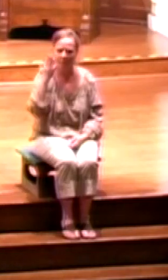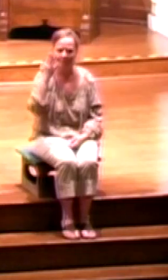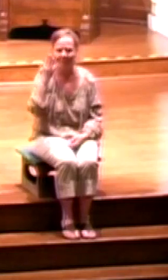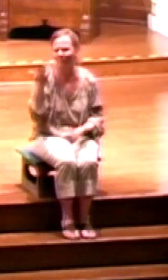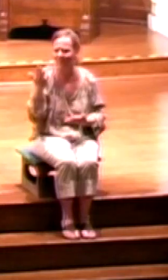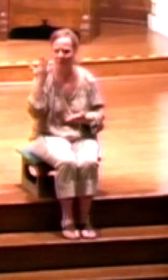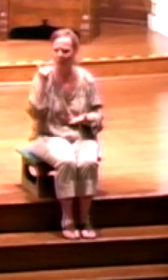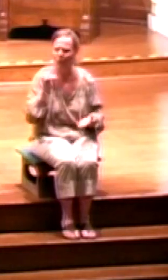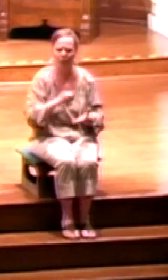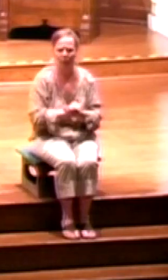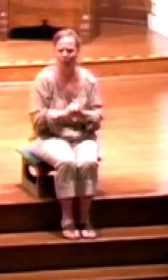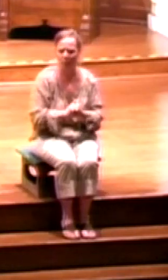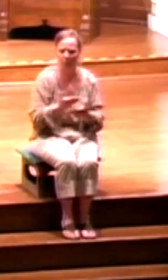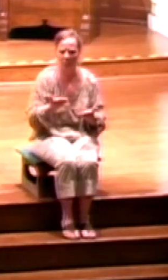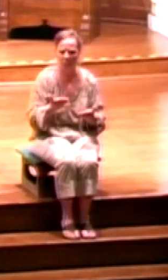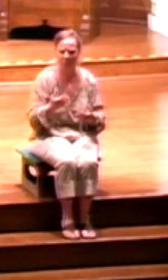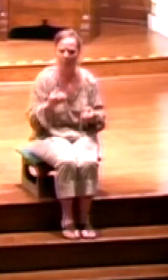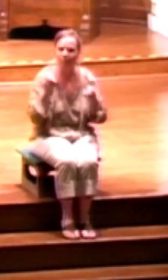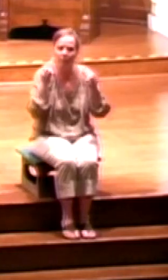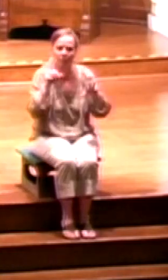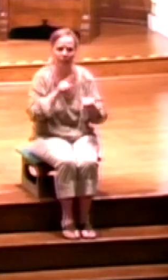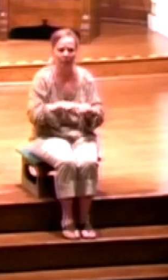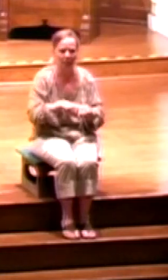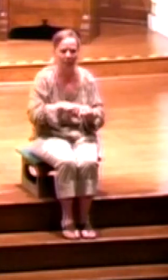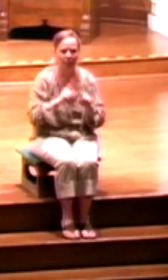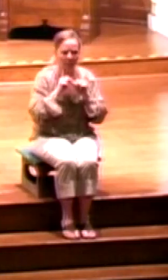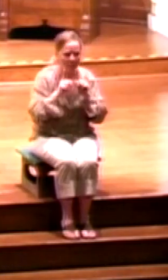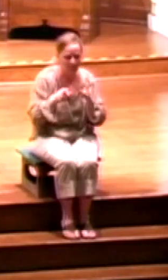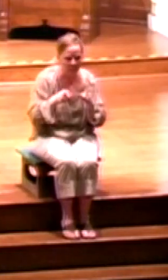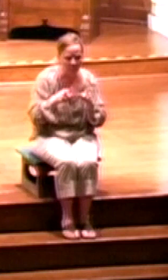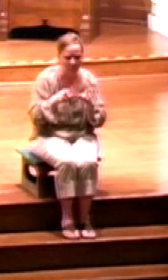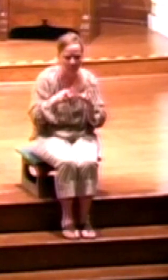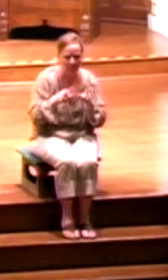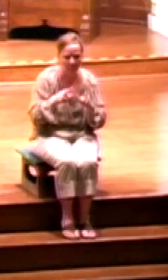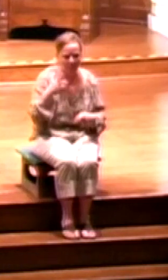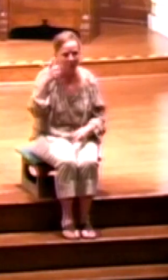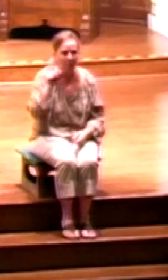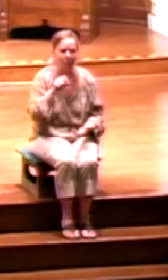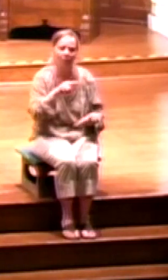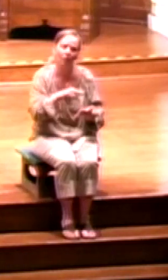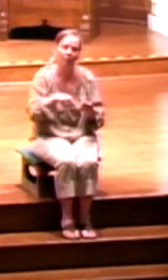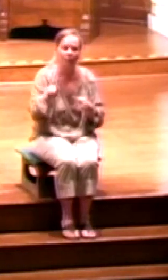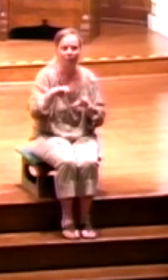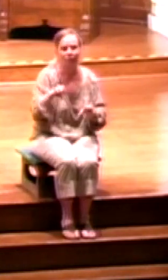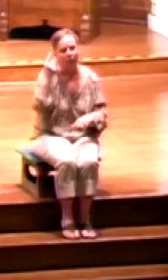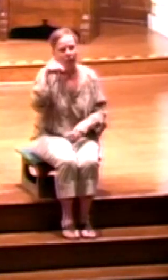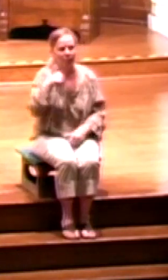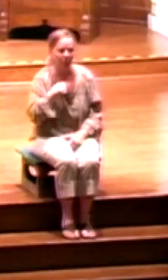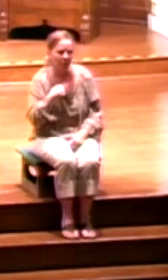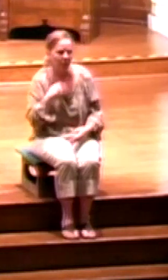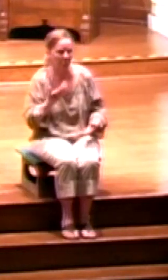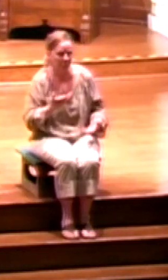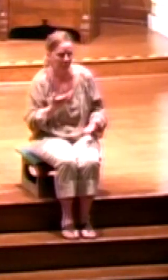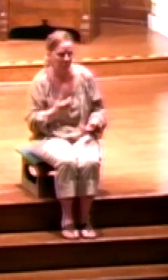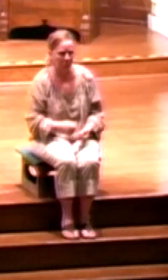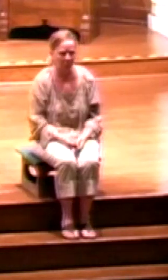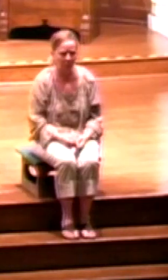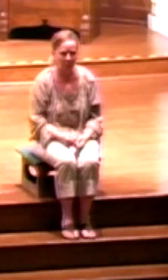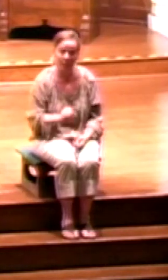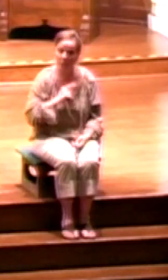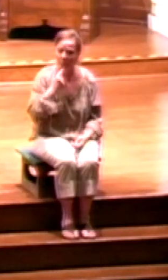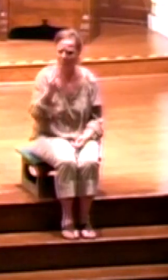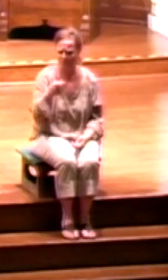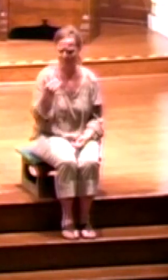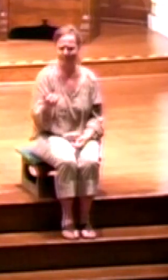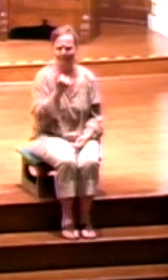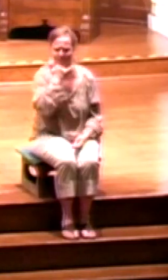married. So often, the answer is, well, what she does or what he does for me. And I tell them they're wrong.